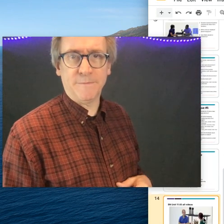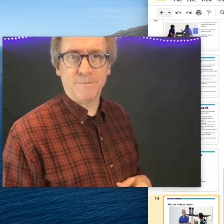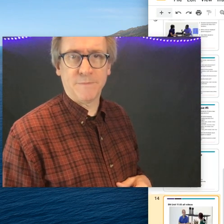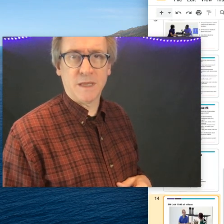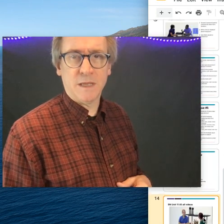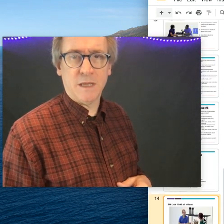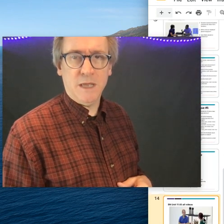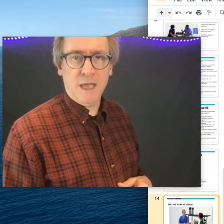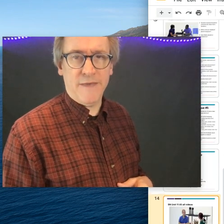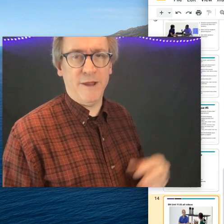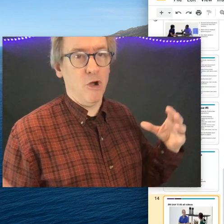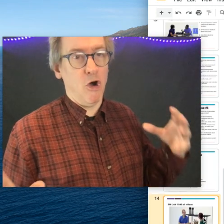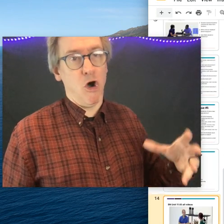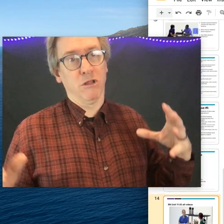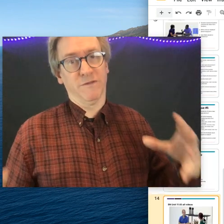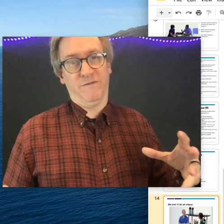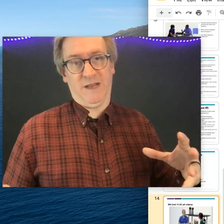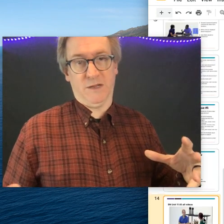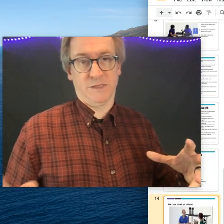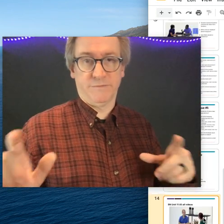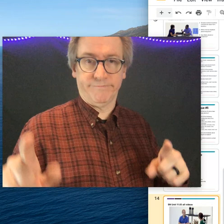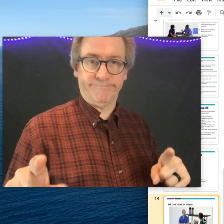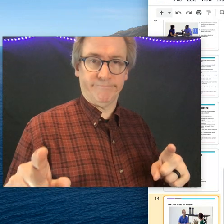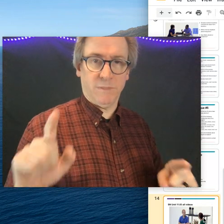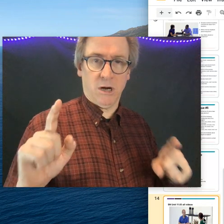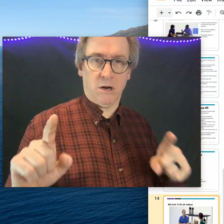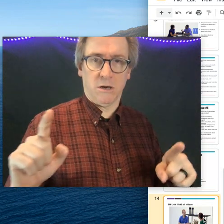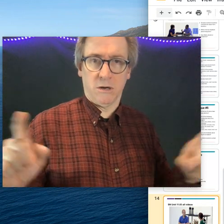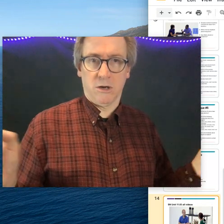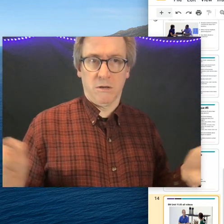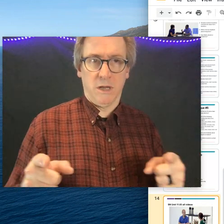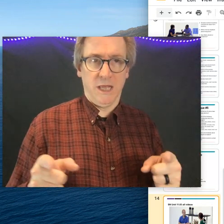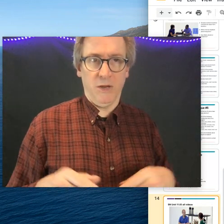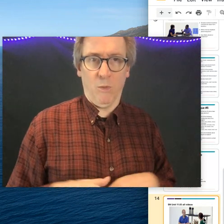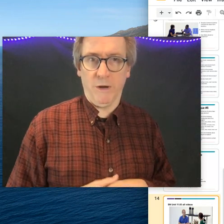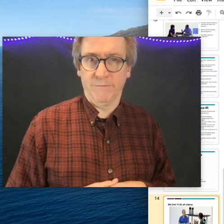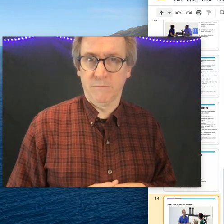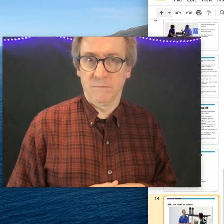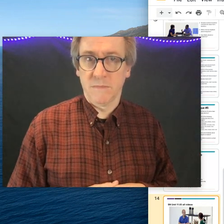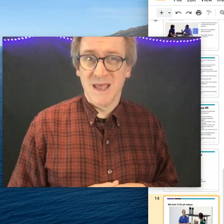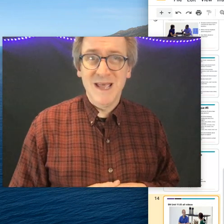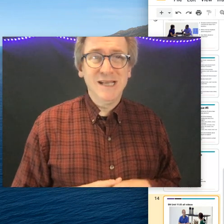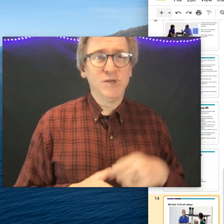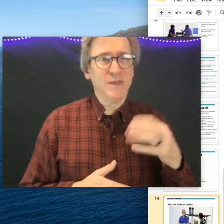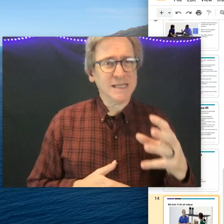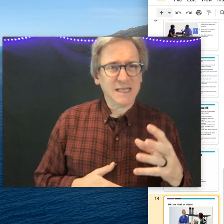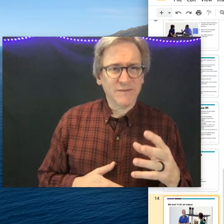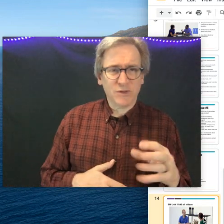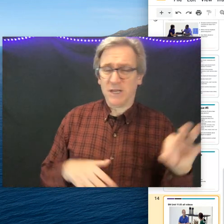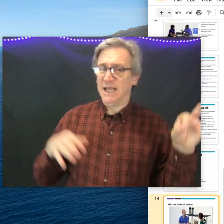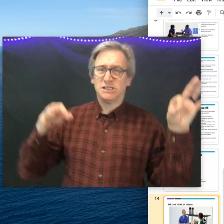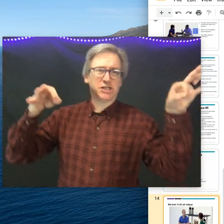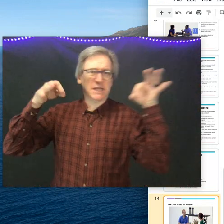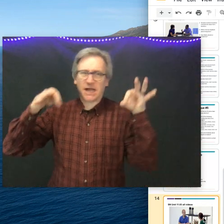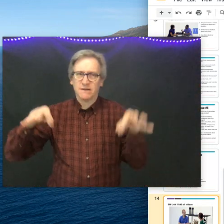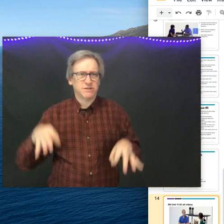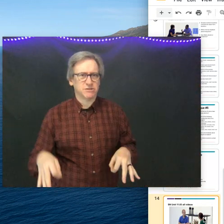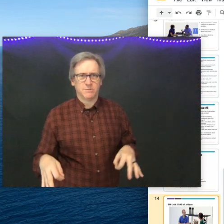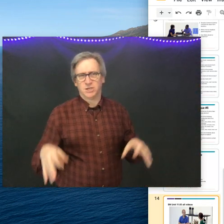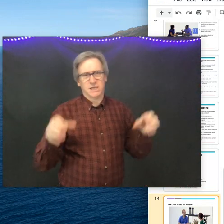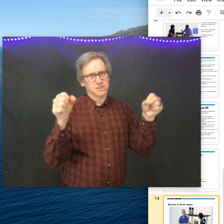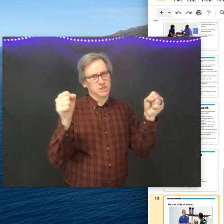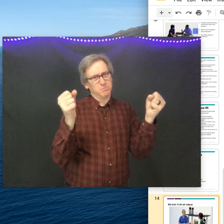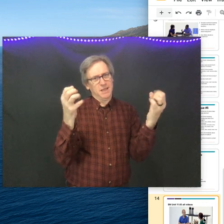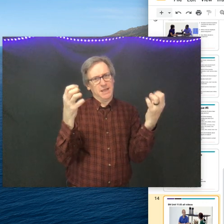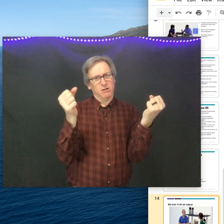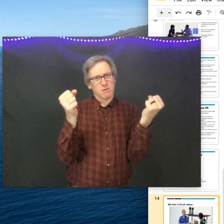again. And then all of the videos are in one. So that's 11.3. It's just a lot of